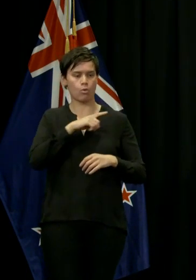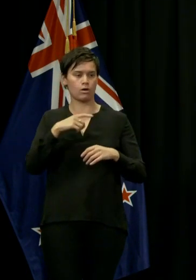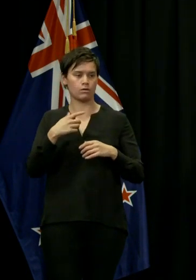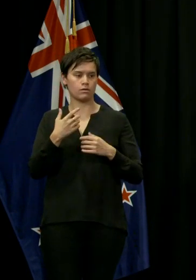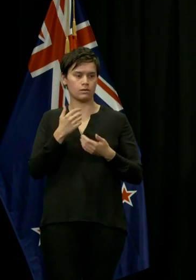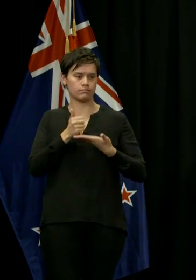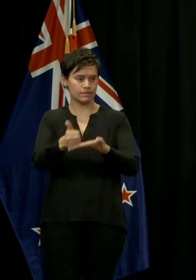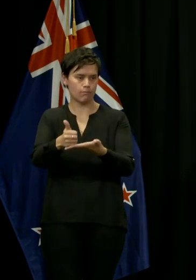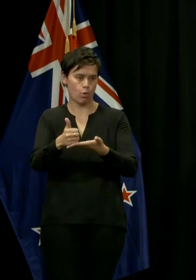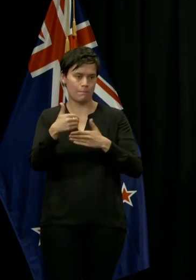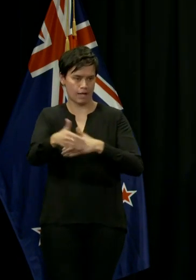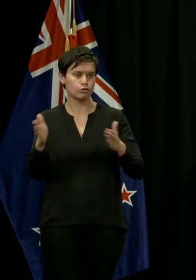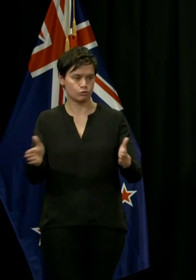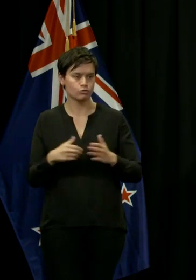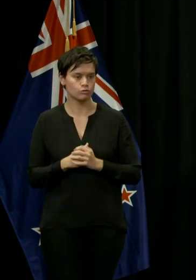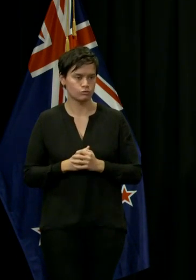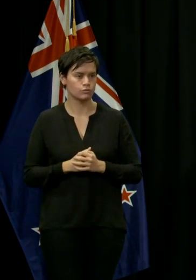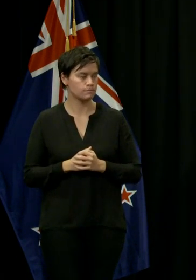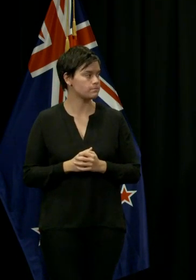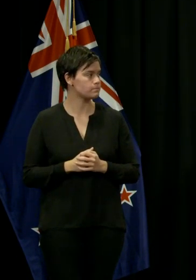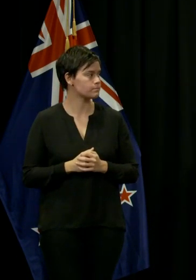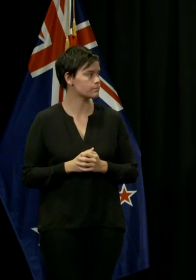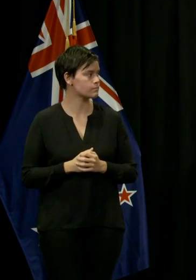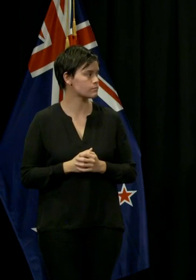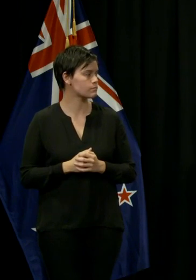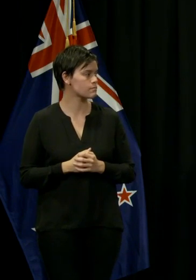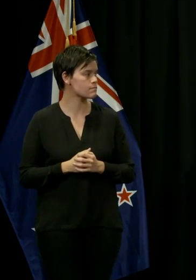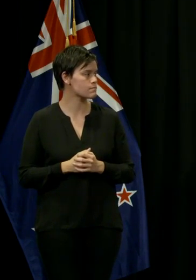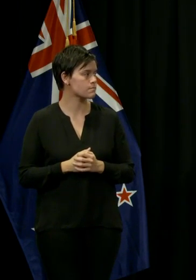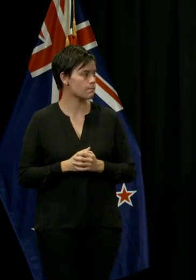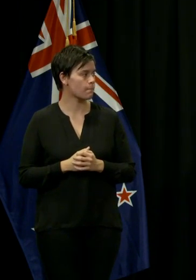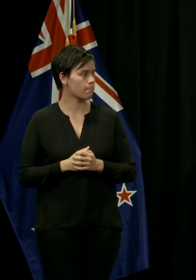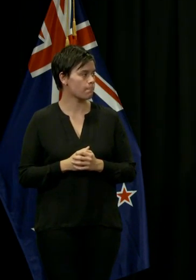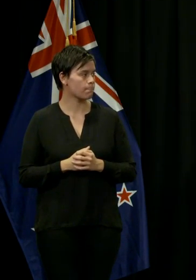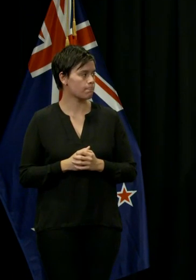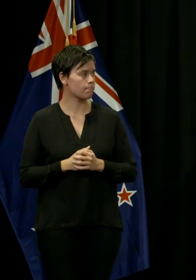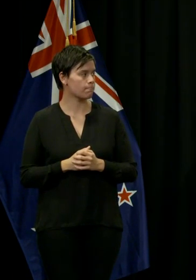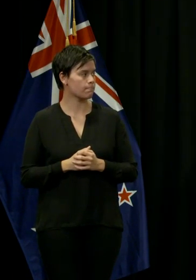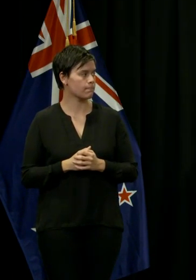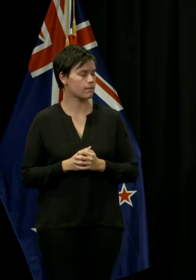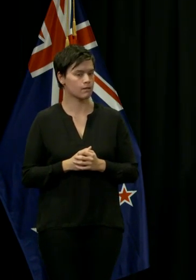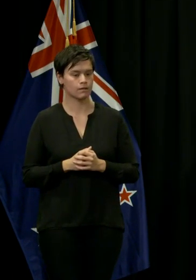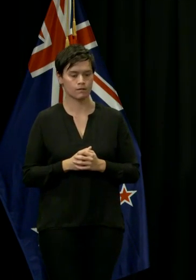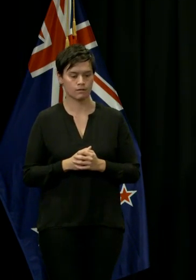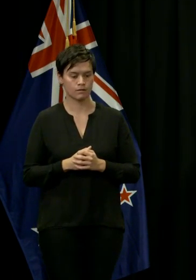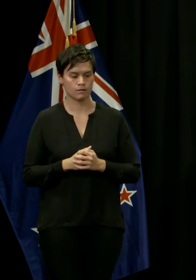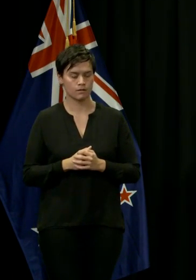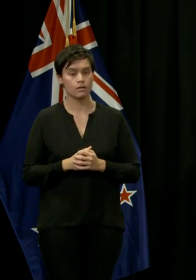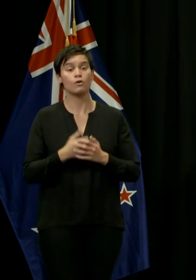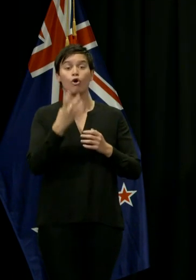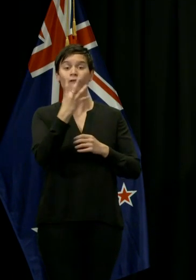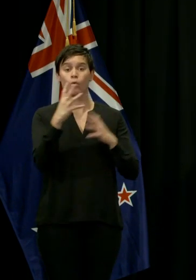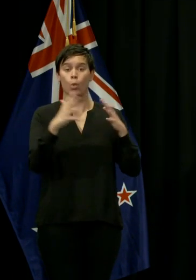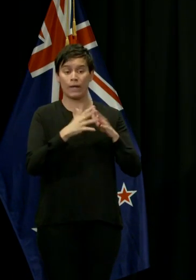our hope is that we can see that movement in transmission, that our testing will tell us what's happening in